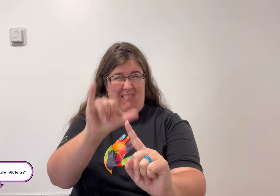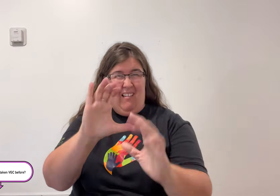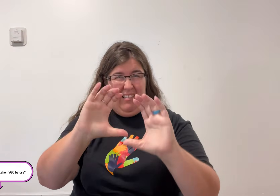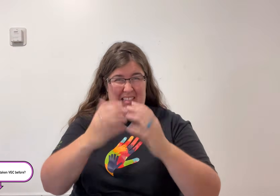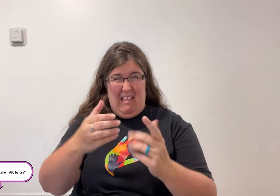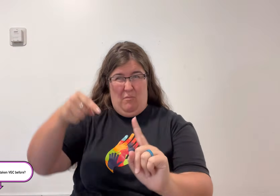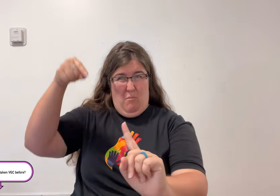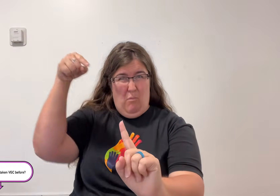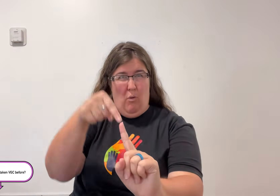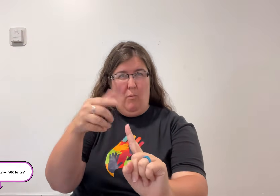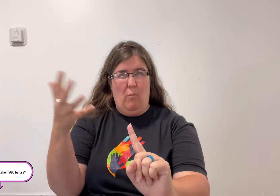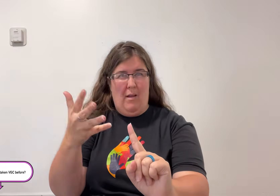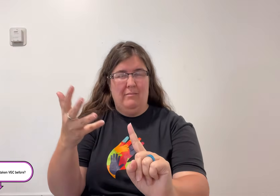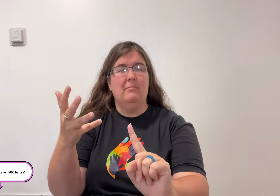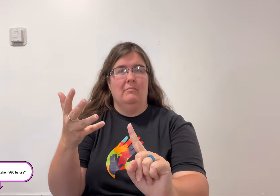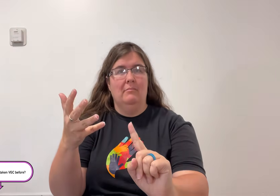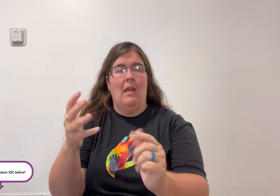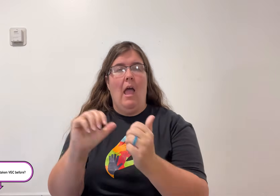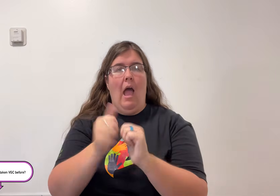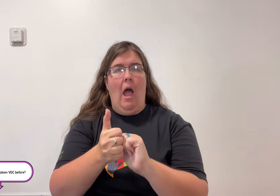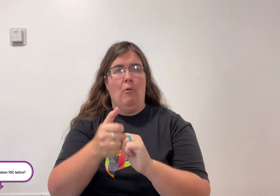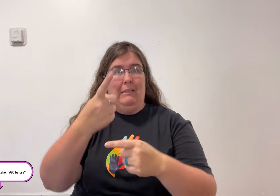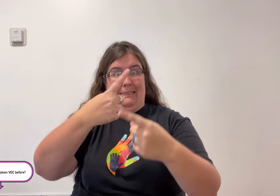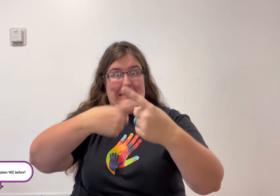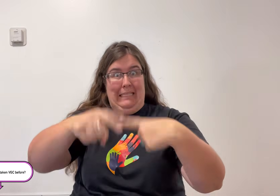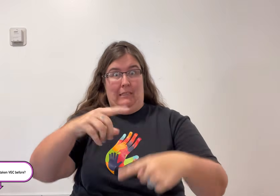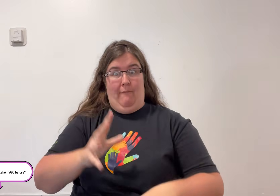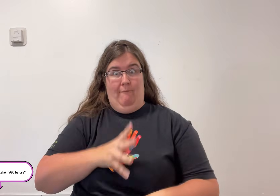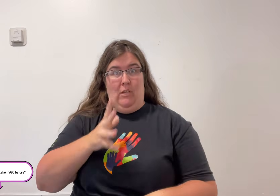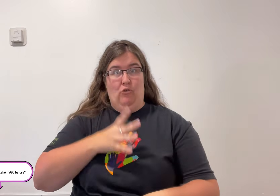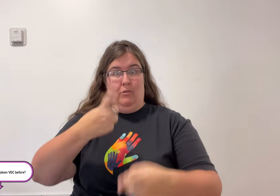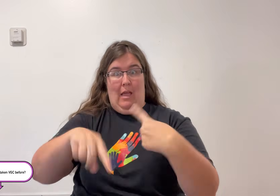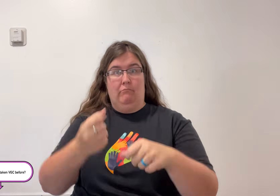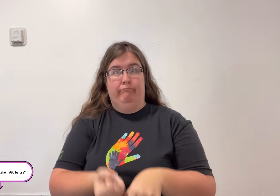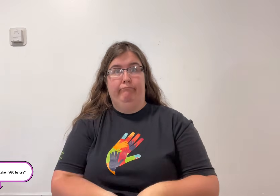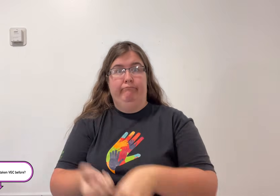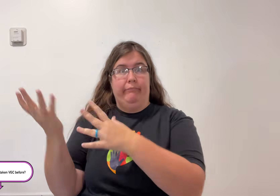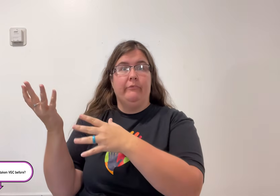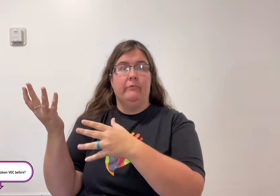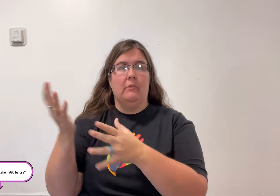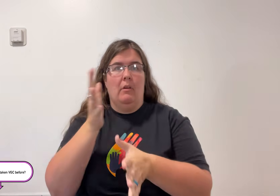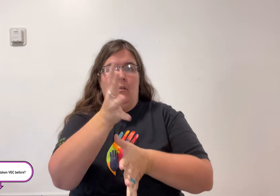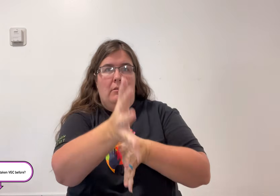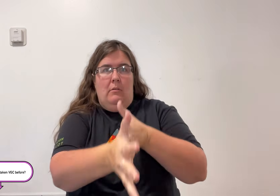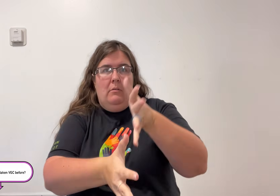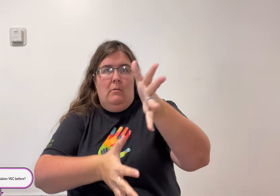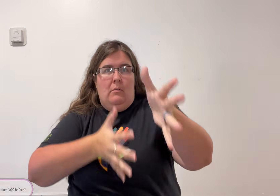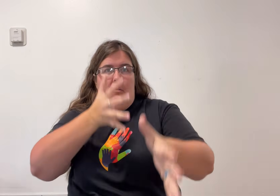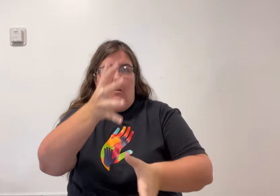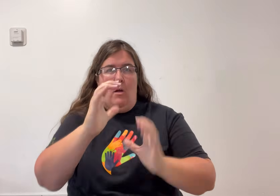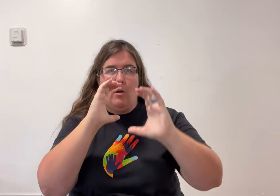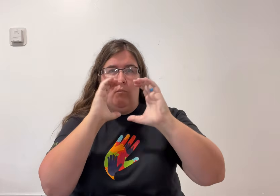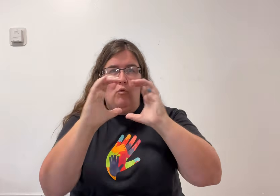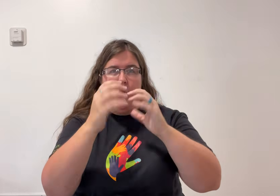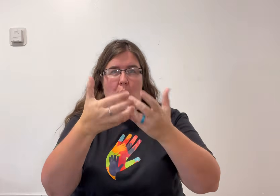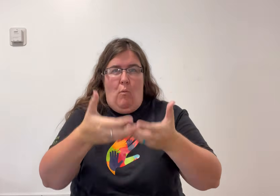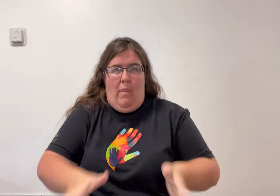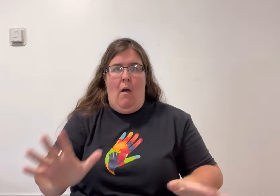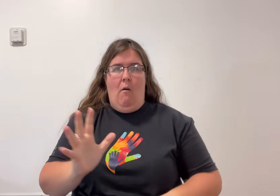communicate without formal ASL signs and use gestural communication